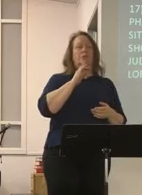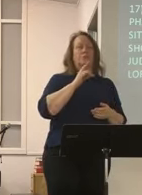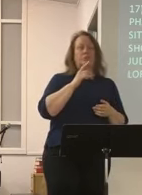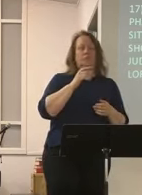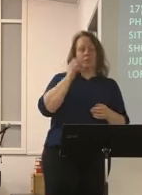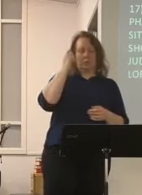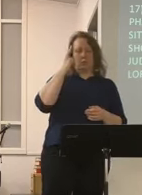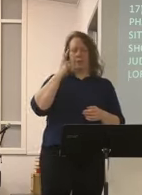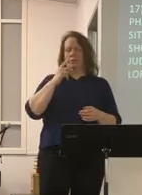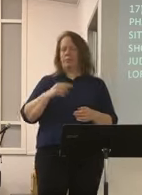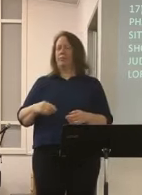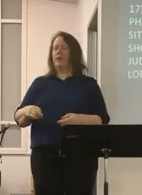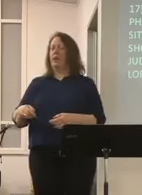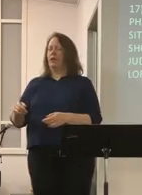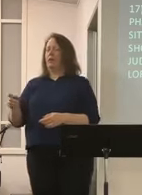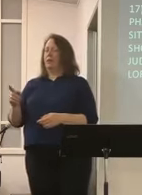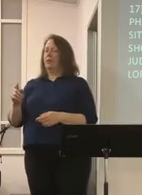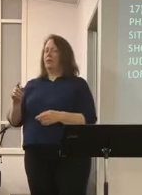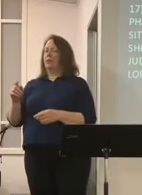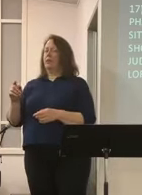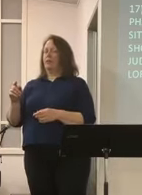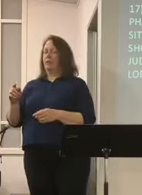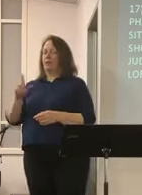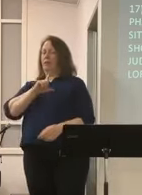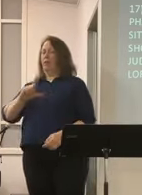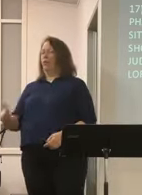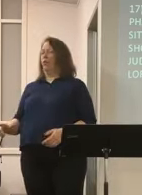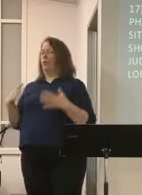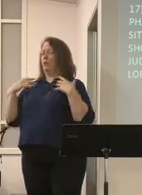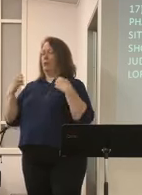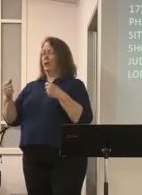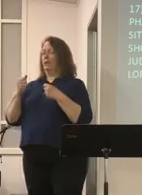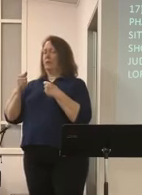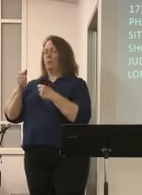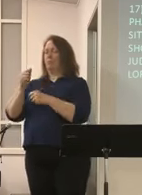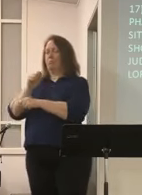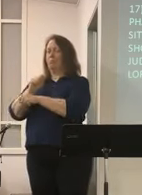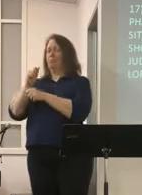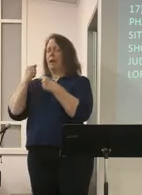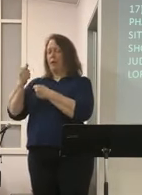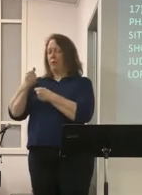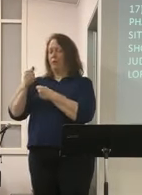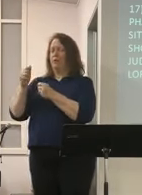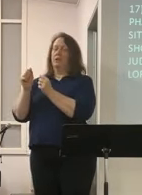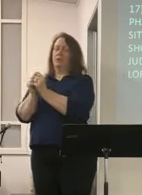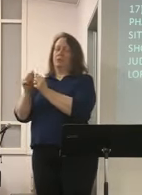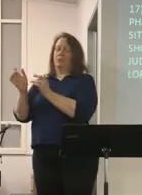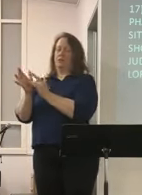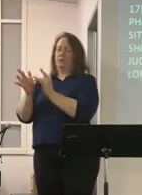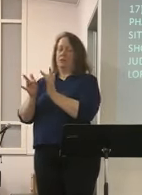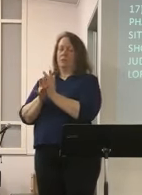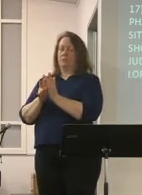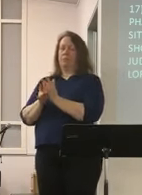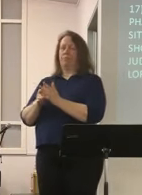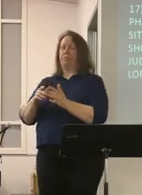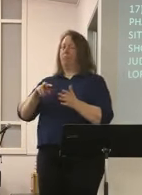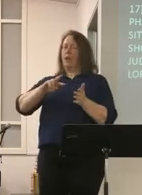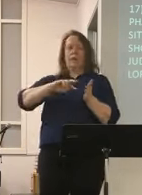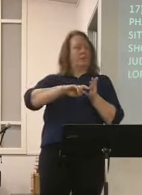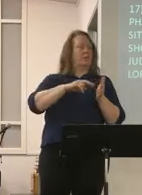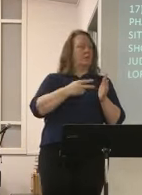the Lord's healing power was strongly with Jesus. Now, this doesn't mean that Jesus'